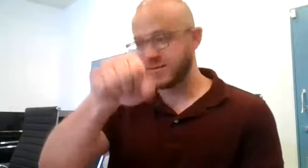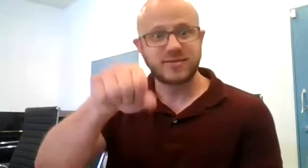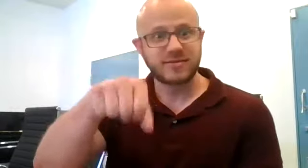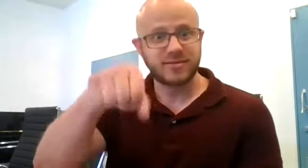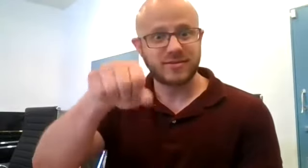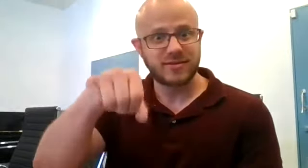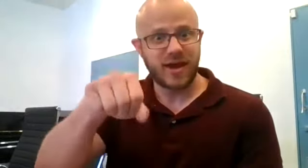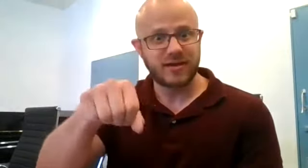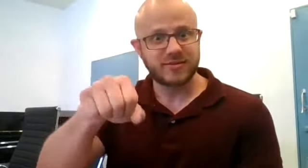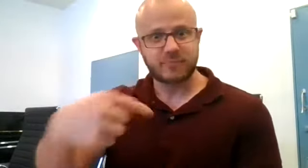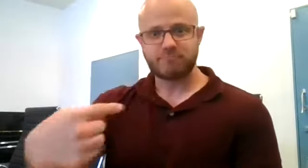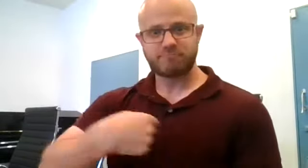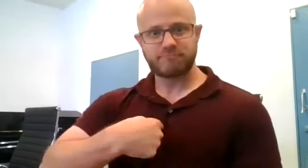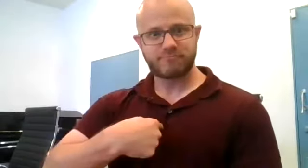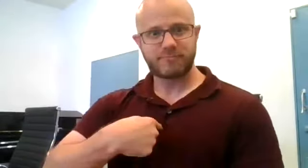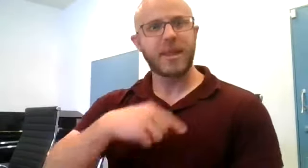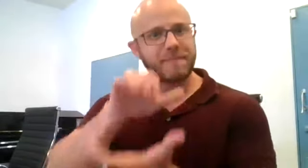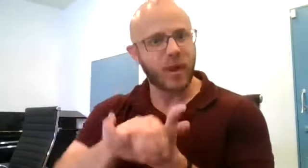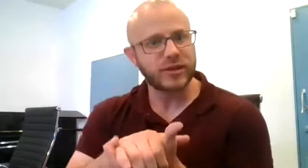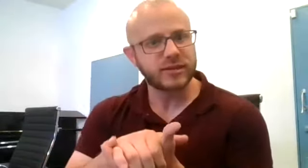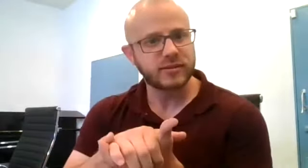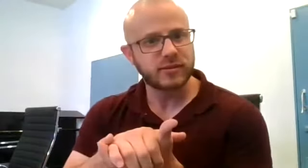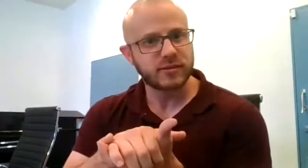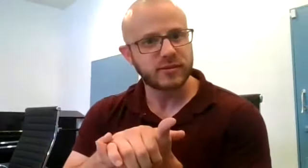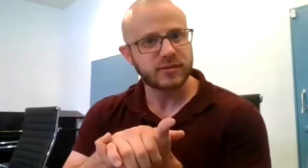And you say yes. Me? Married.